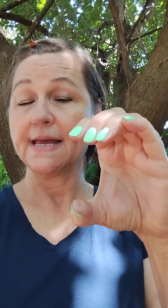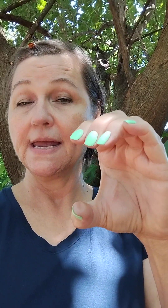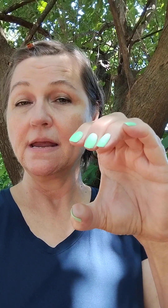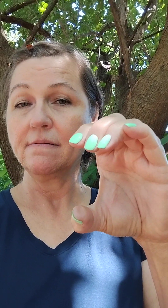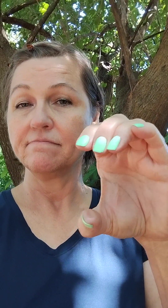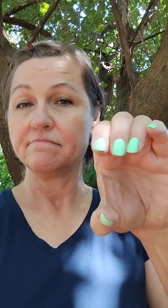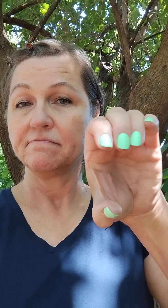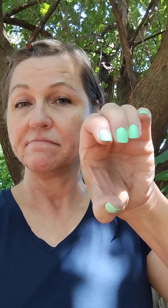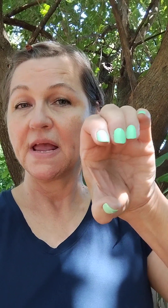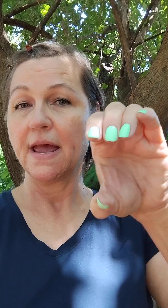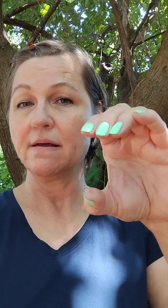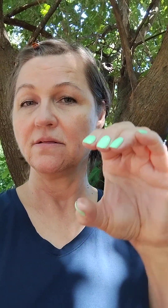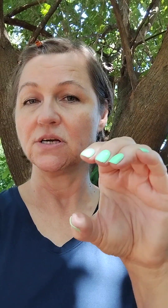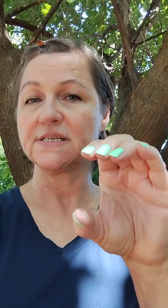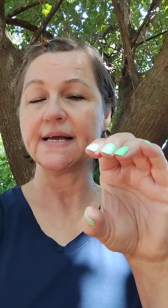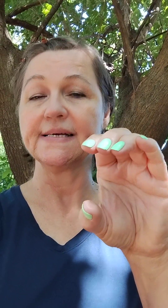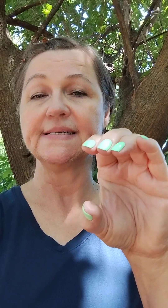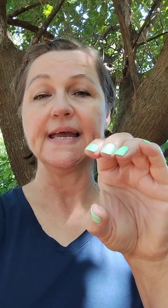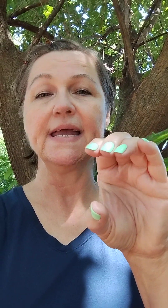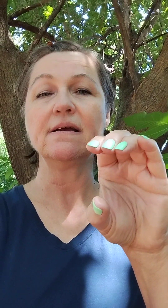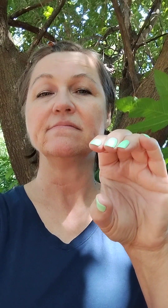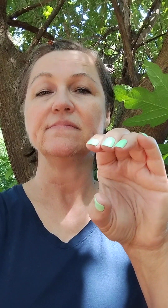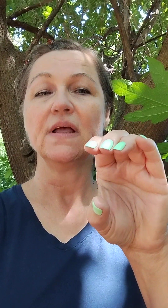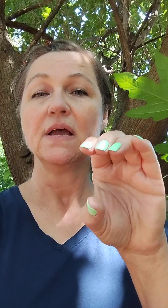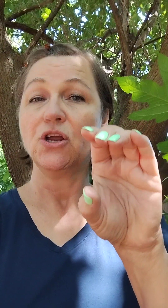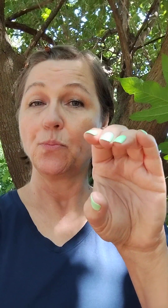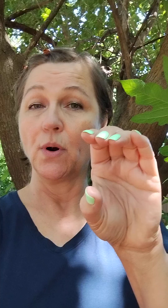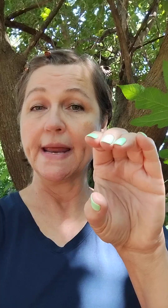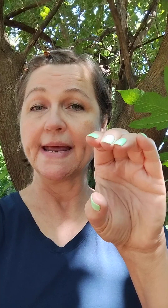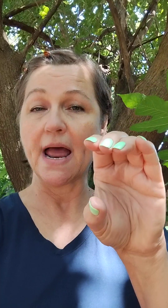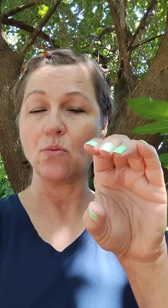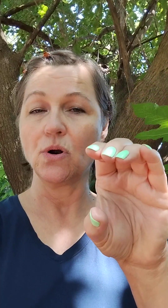C. Okay, looks like a C. You're pointing it outward.